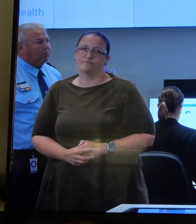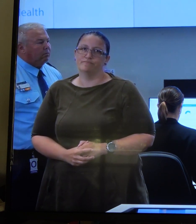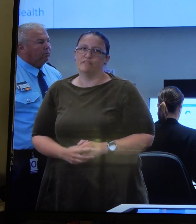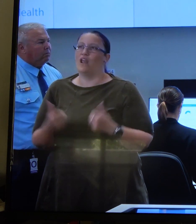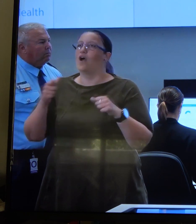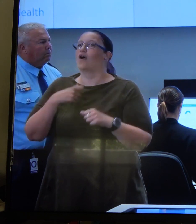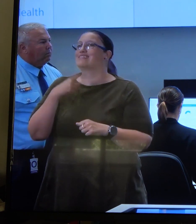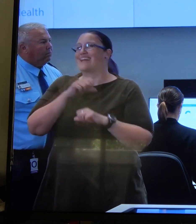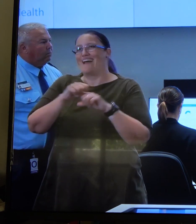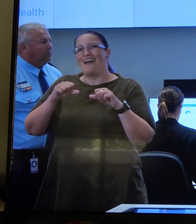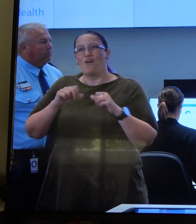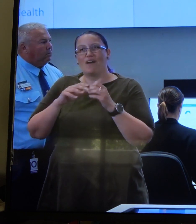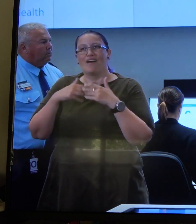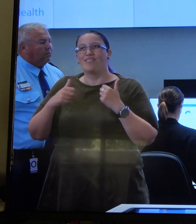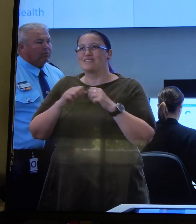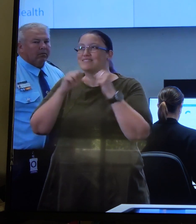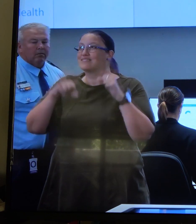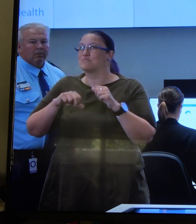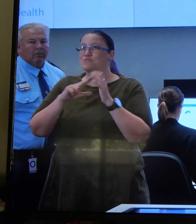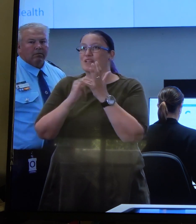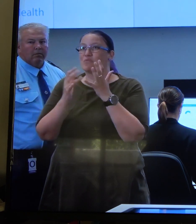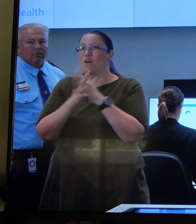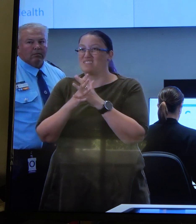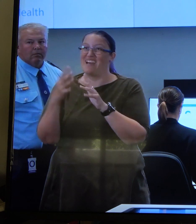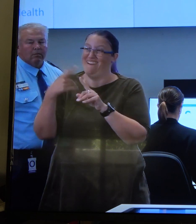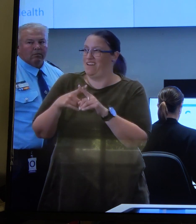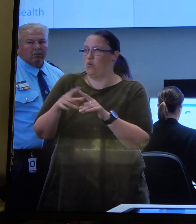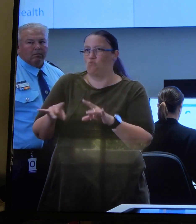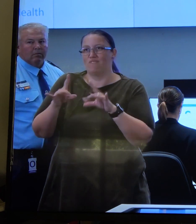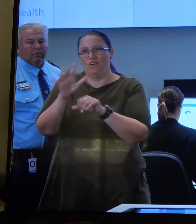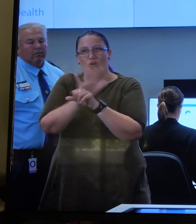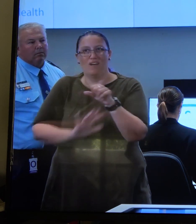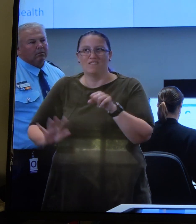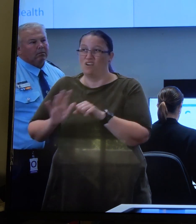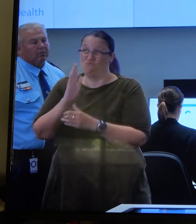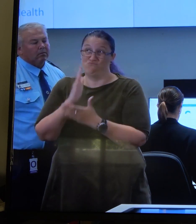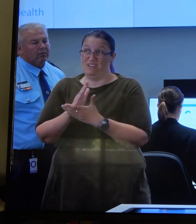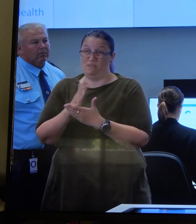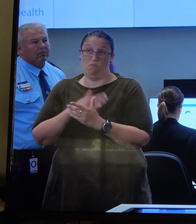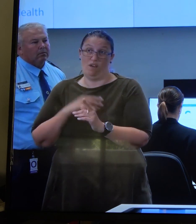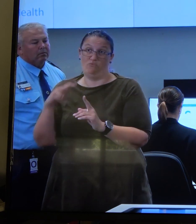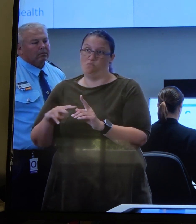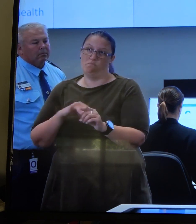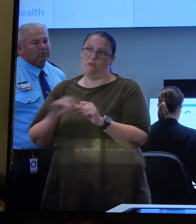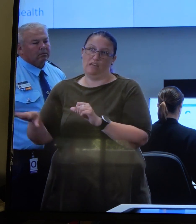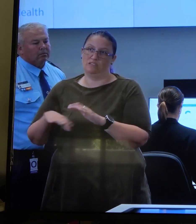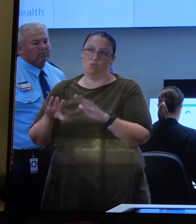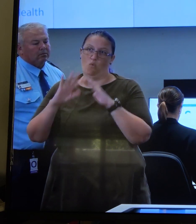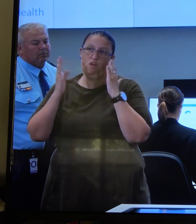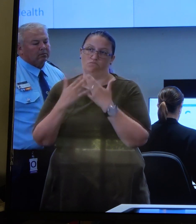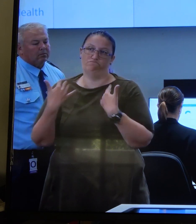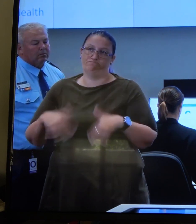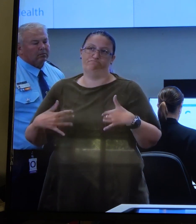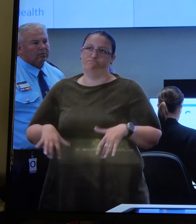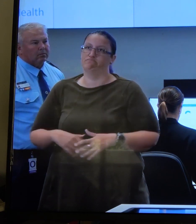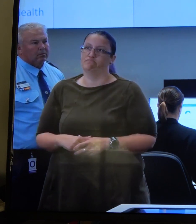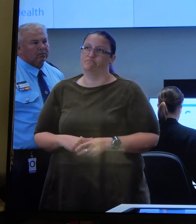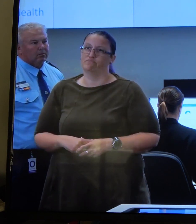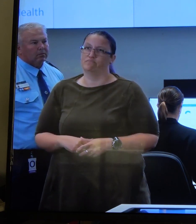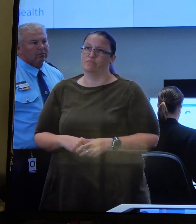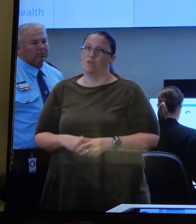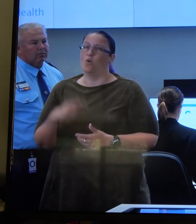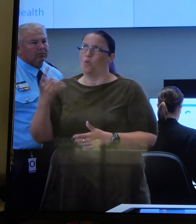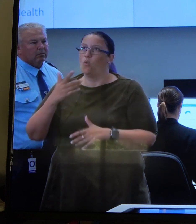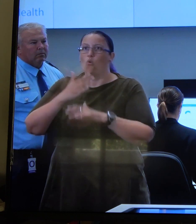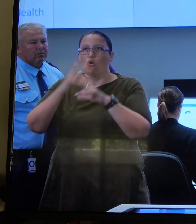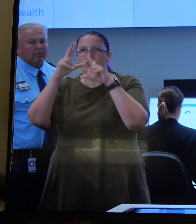our health system in this state, and indeed in this country, is, in my view, the best in the world. And the frontline staff deserve all of